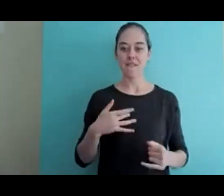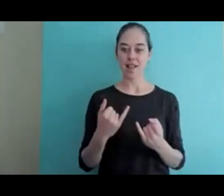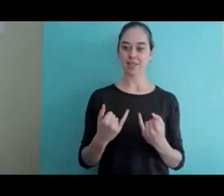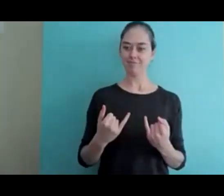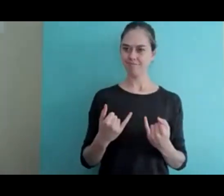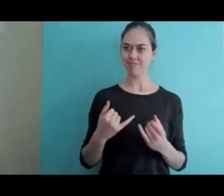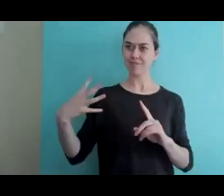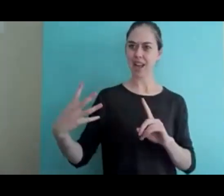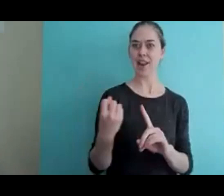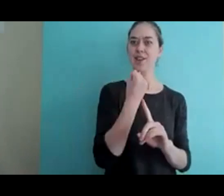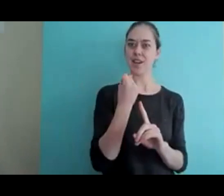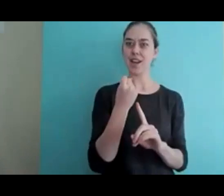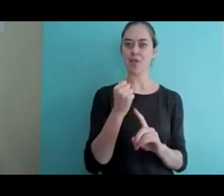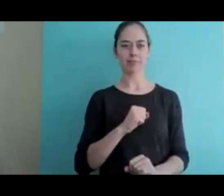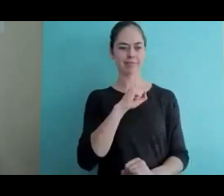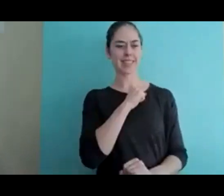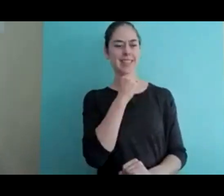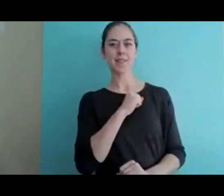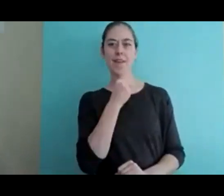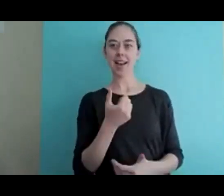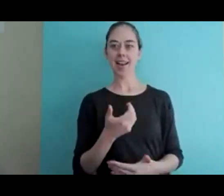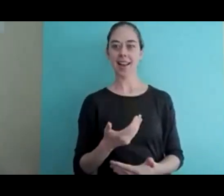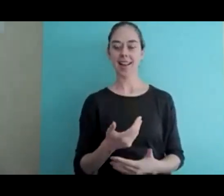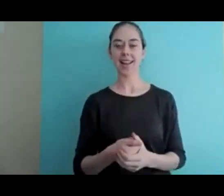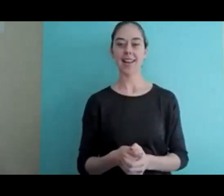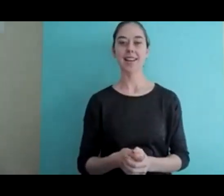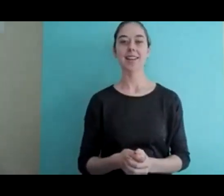of achievement or satisfaction.